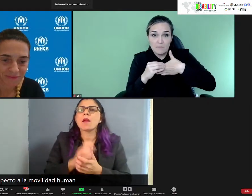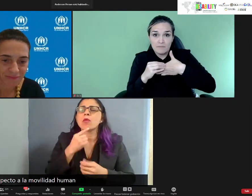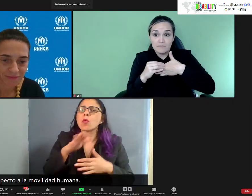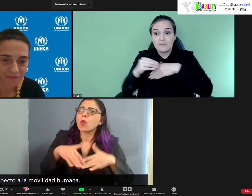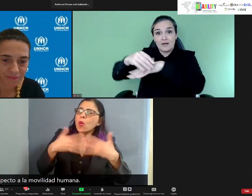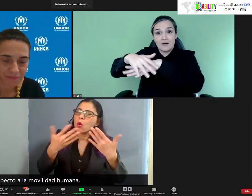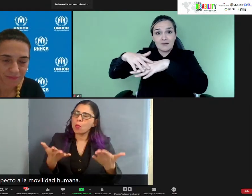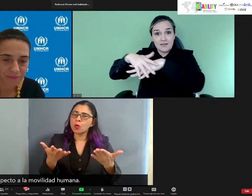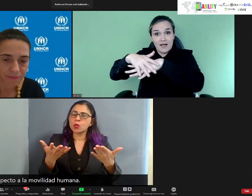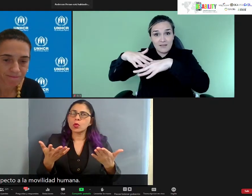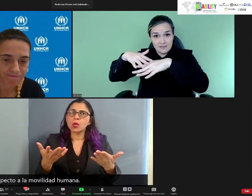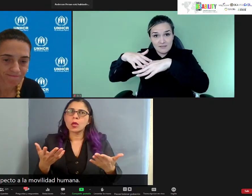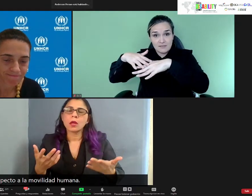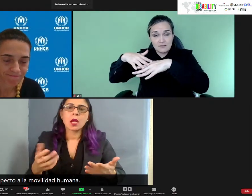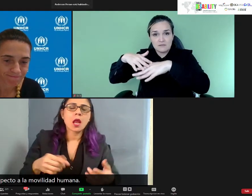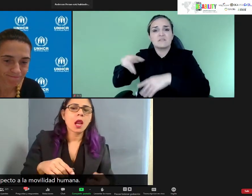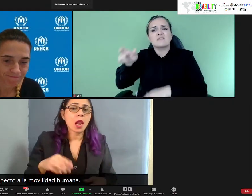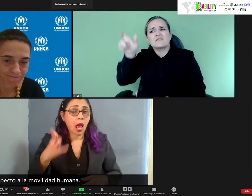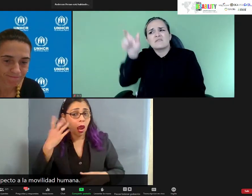a